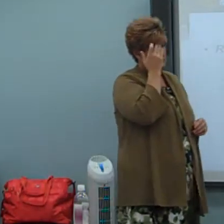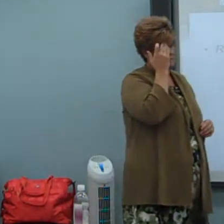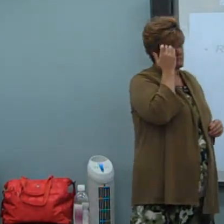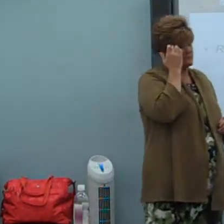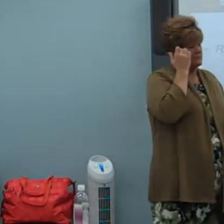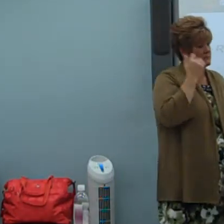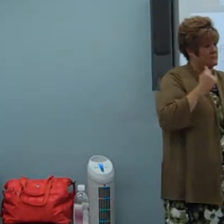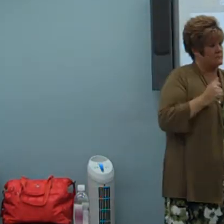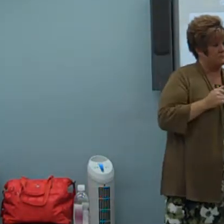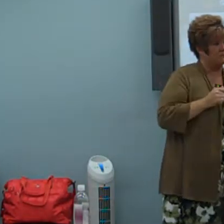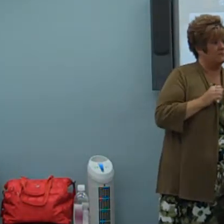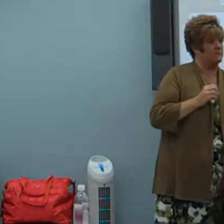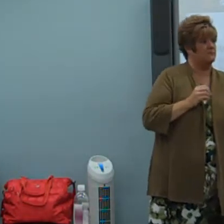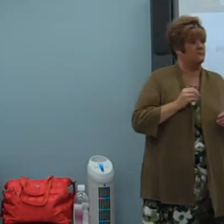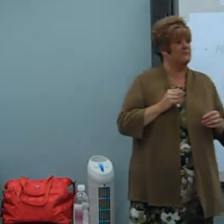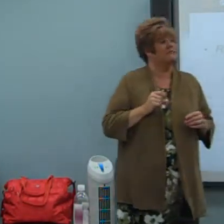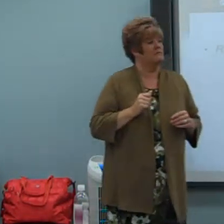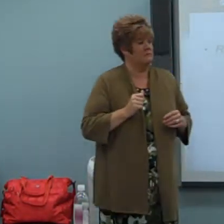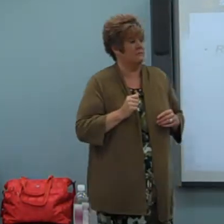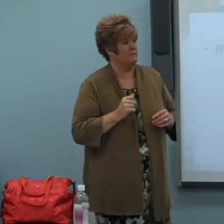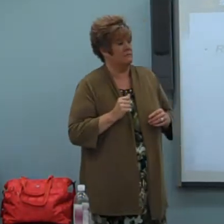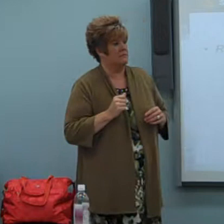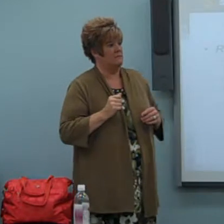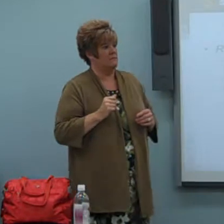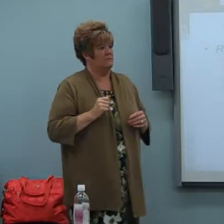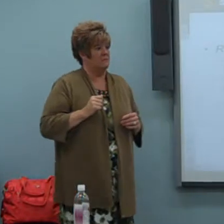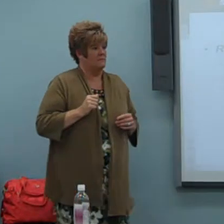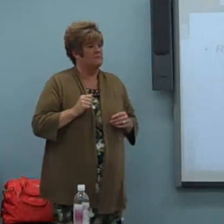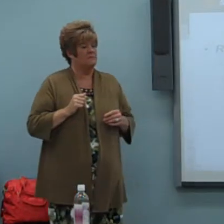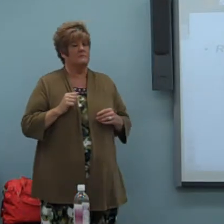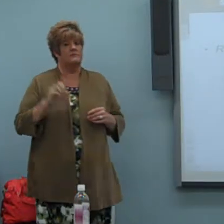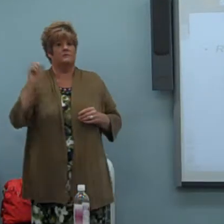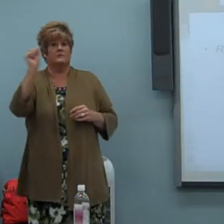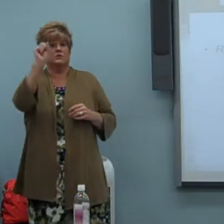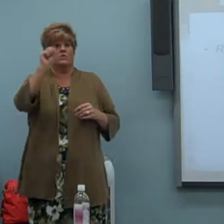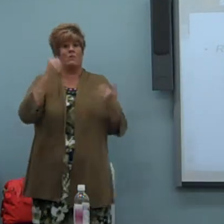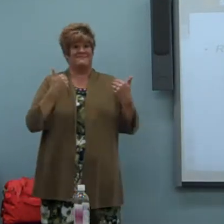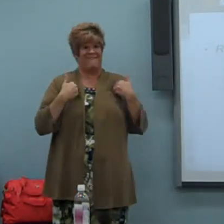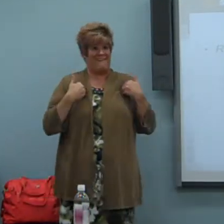Is Sorensen in debt now? I mean, now they had to pay all that money. That's a ton.